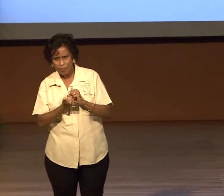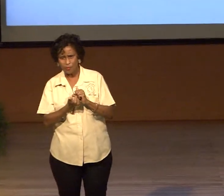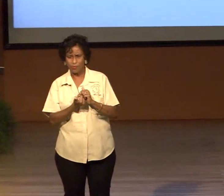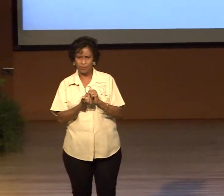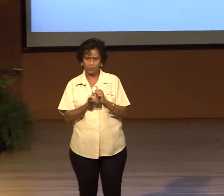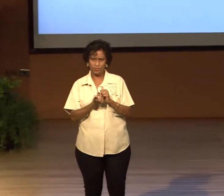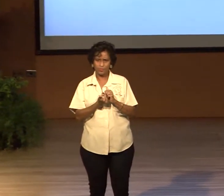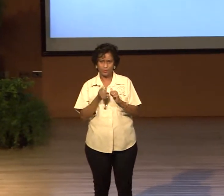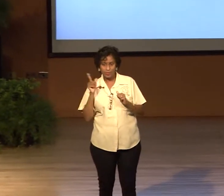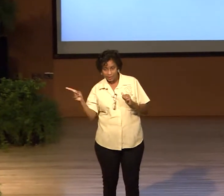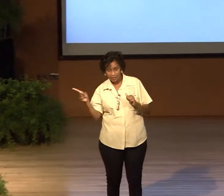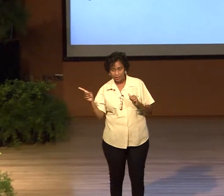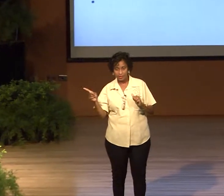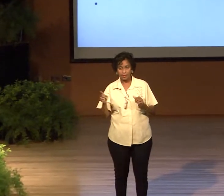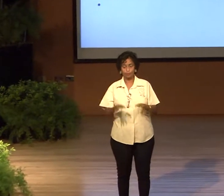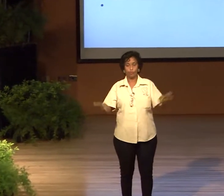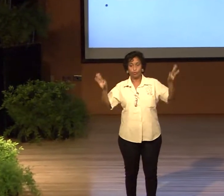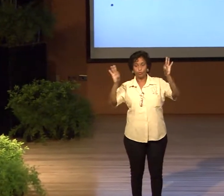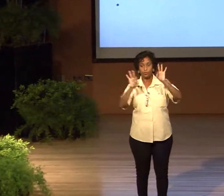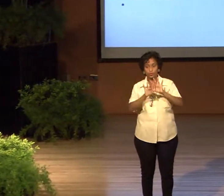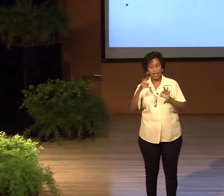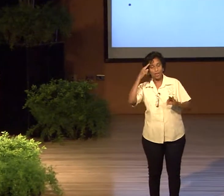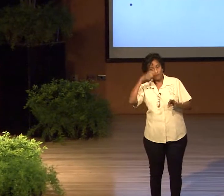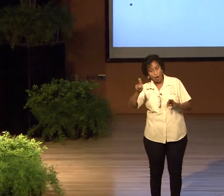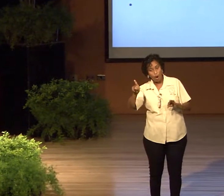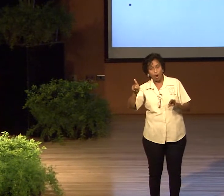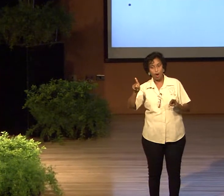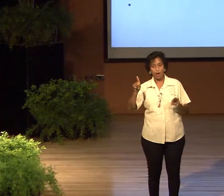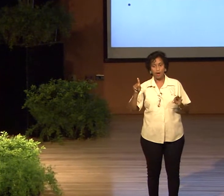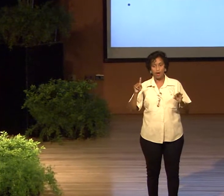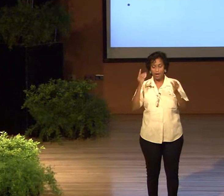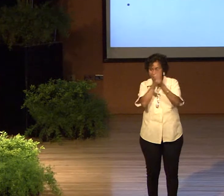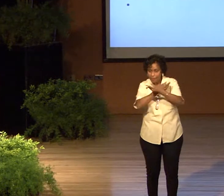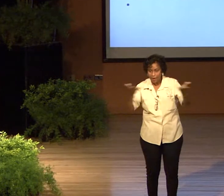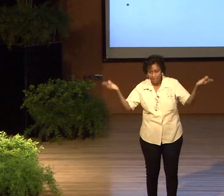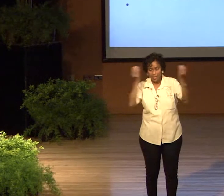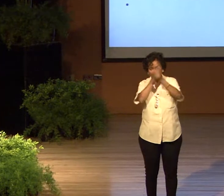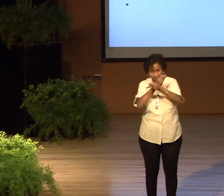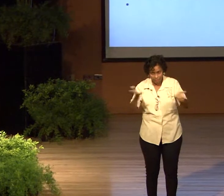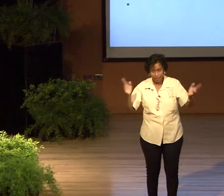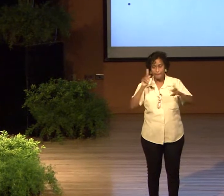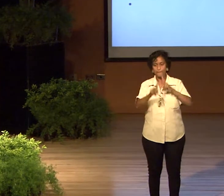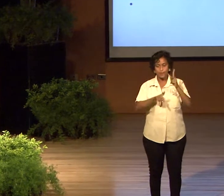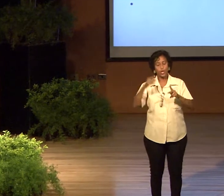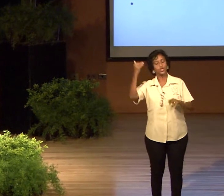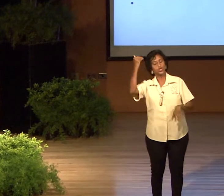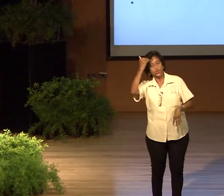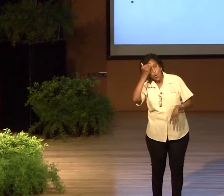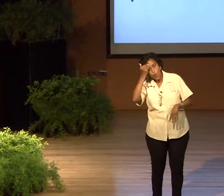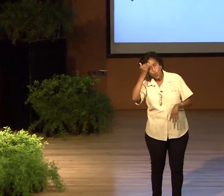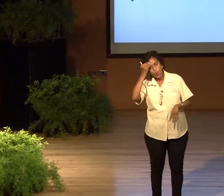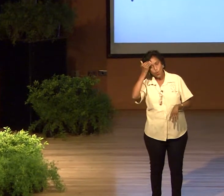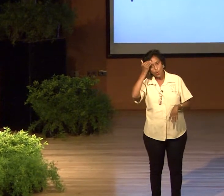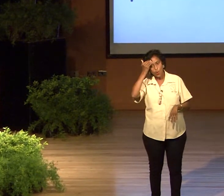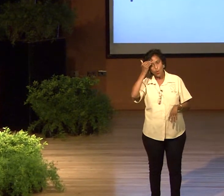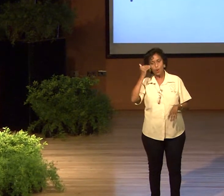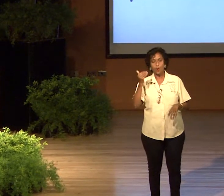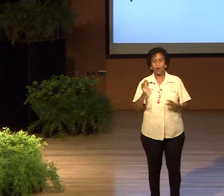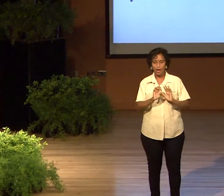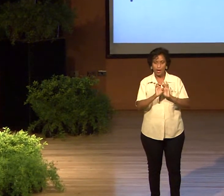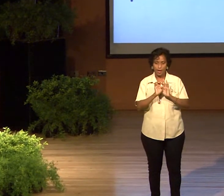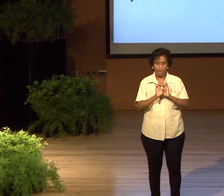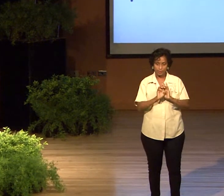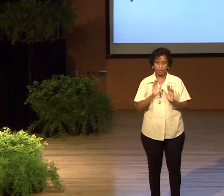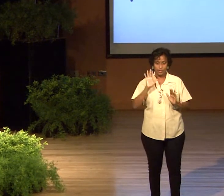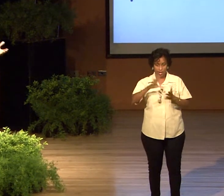that lack of disclosure is driven by the student or the student's family themselves, not